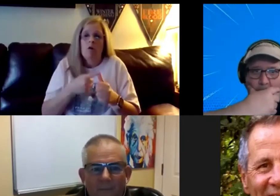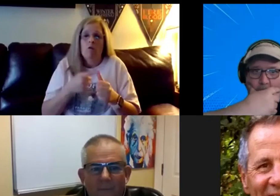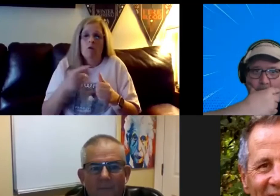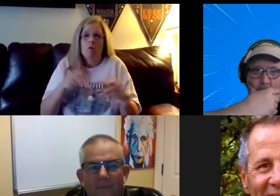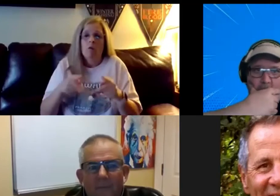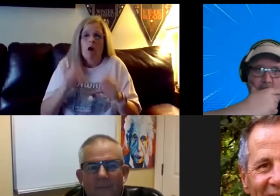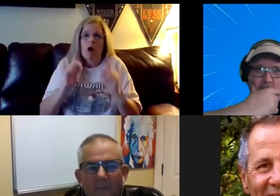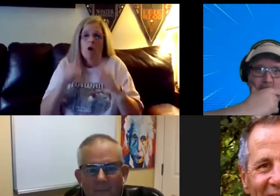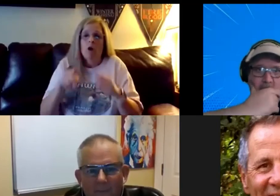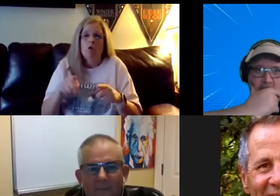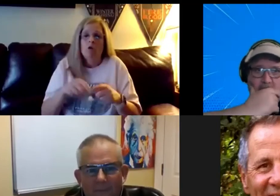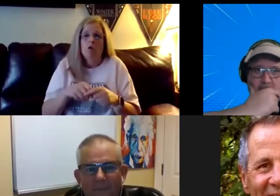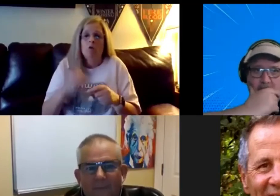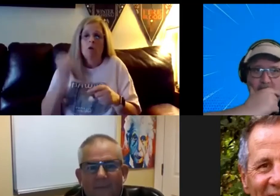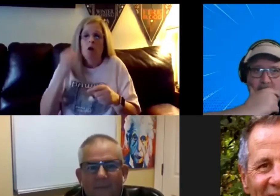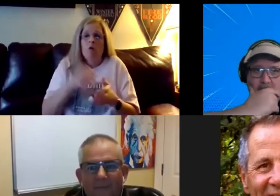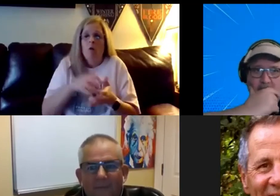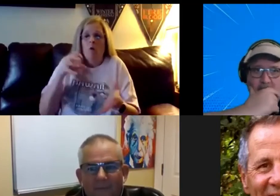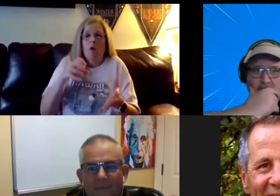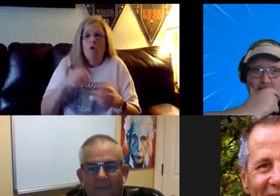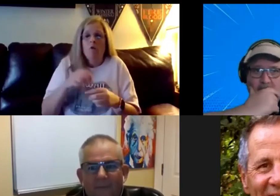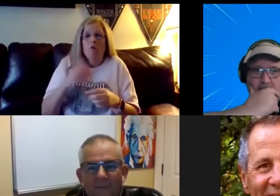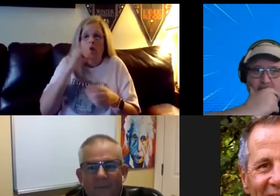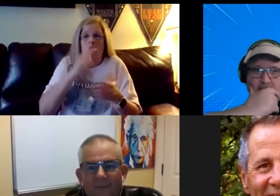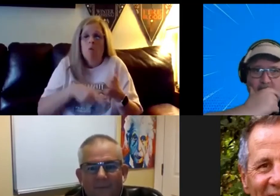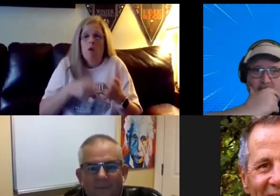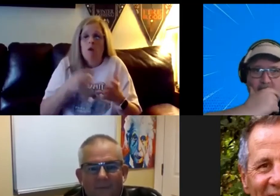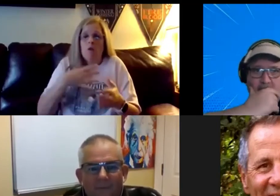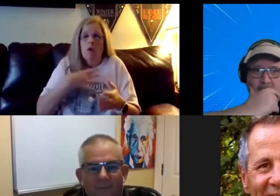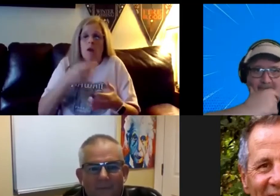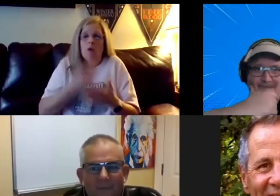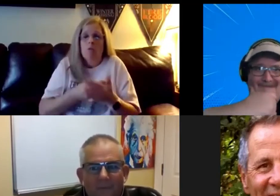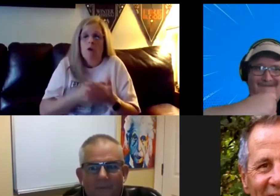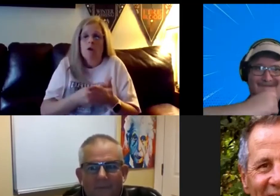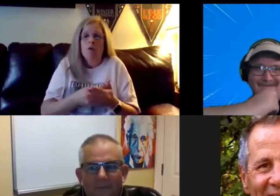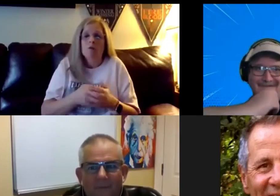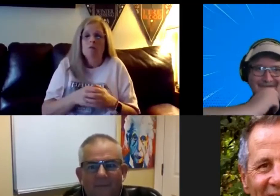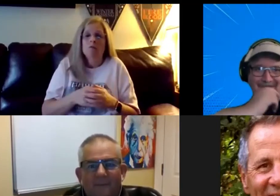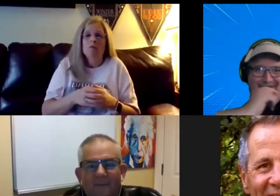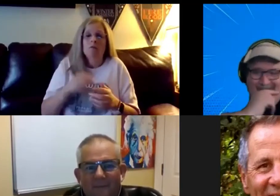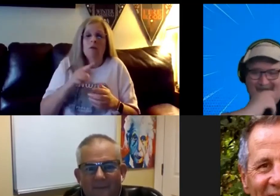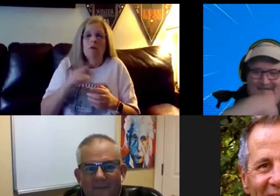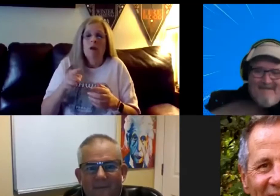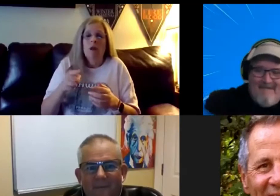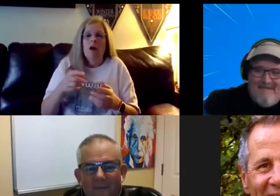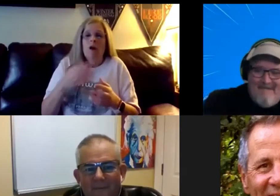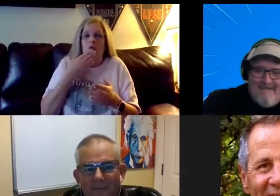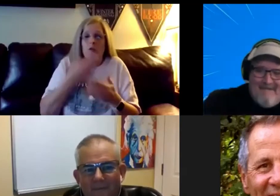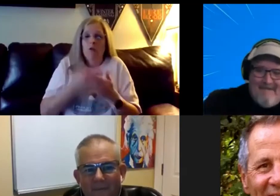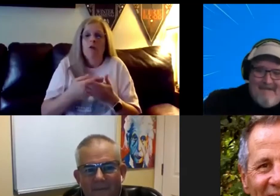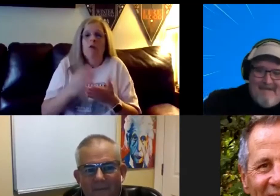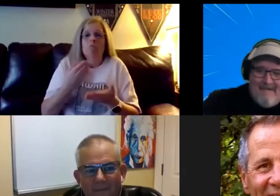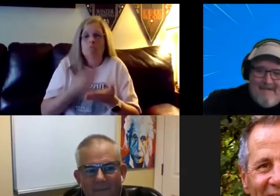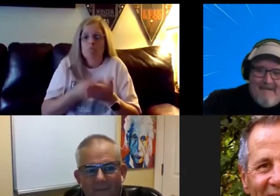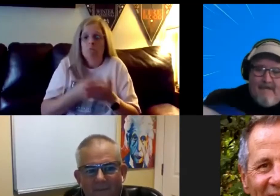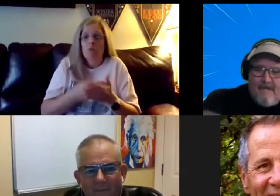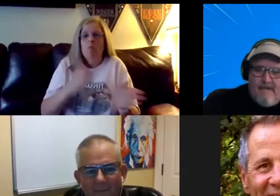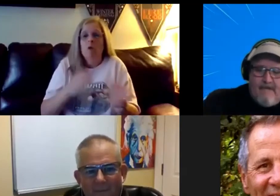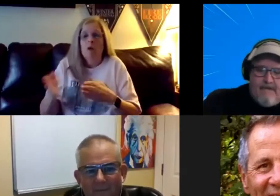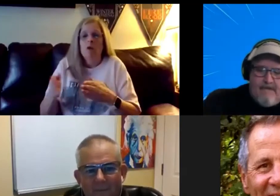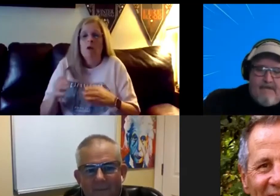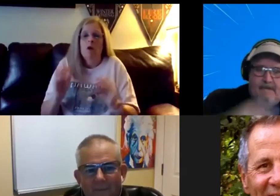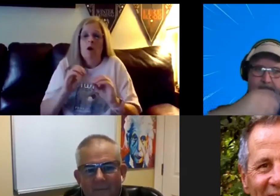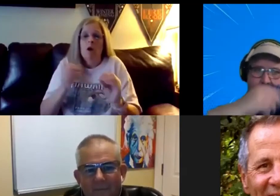because if they're wealthy, guess what? They like money. They love great compensation plans, and there is none better than what